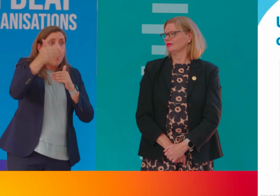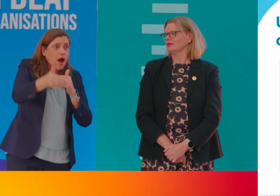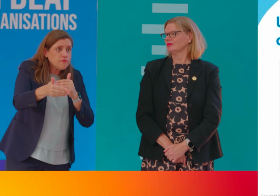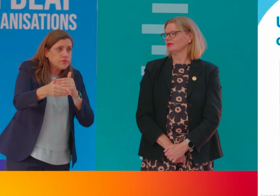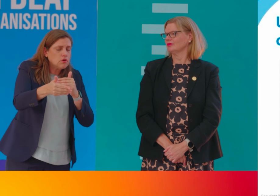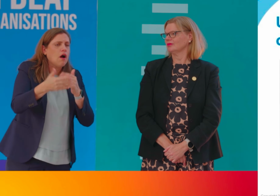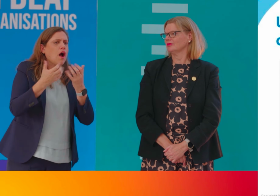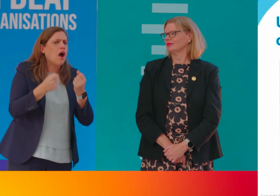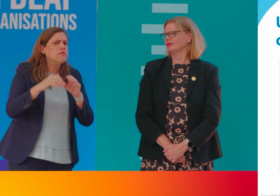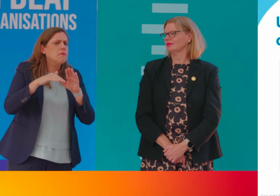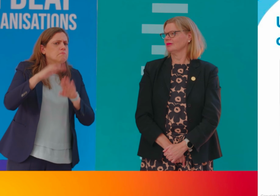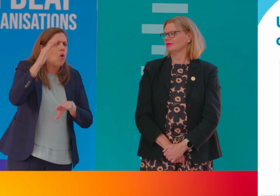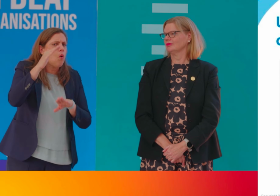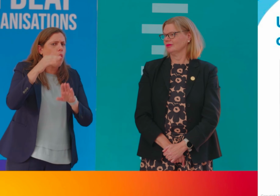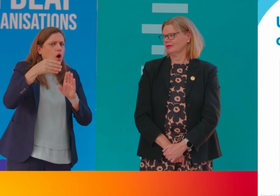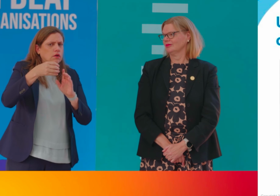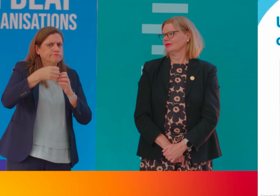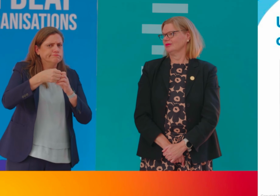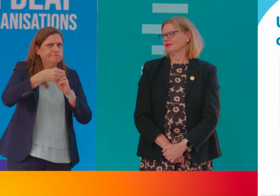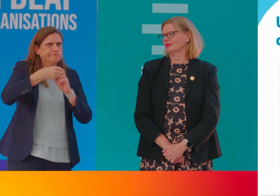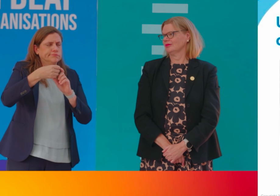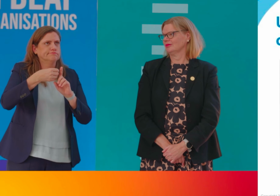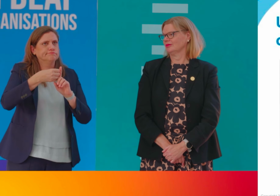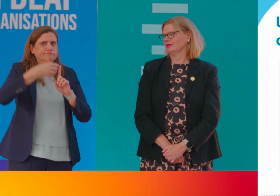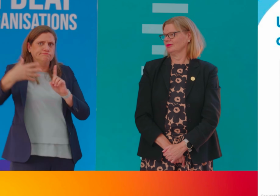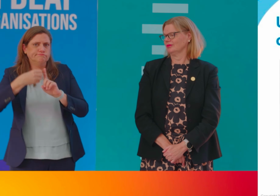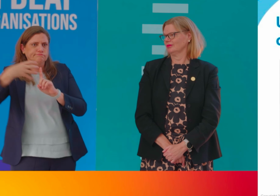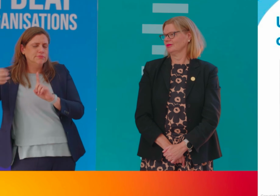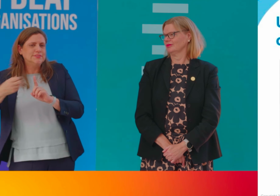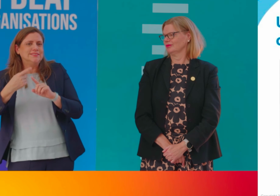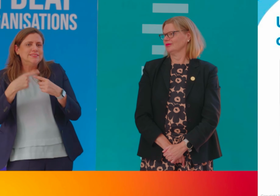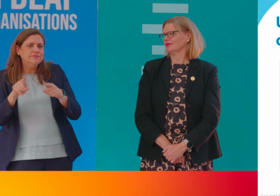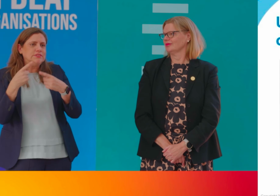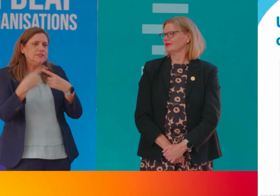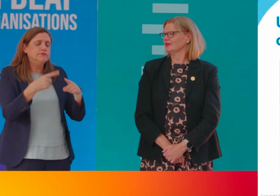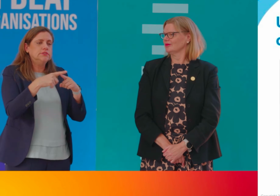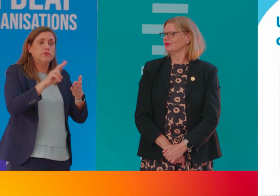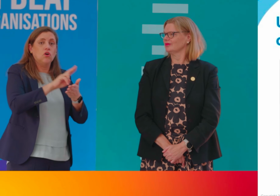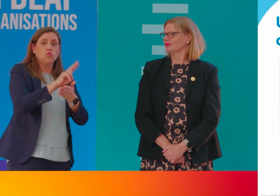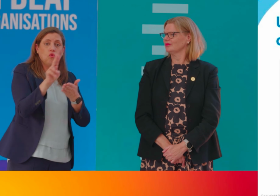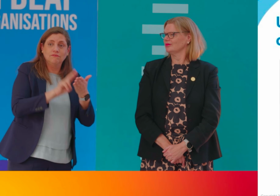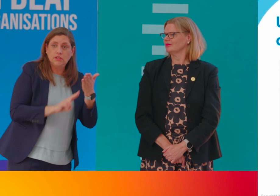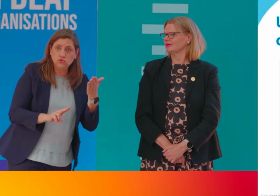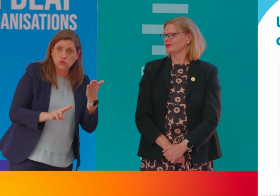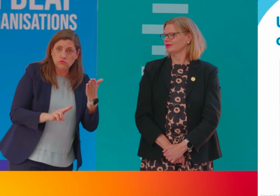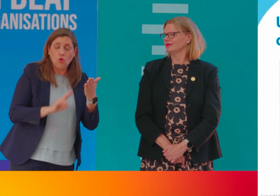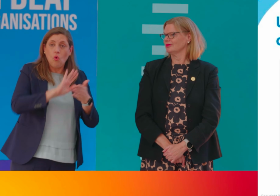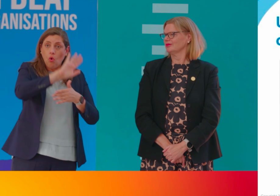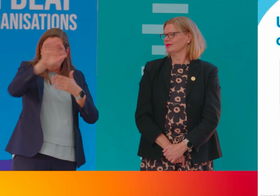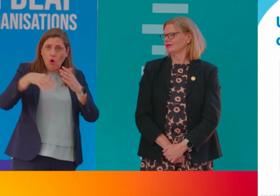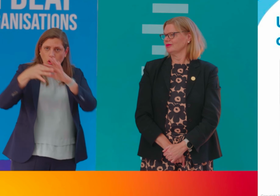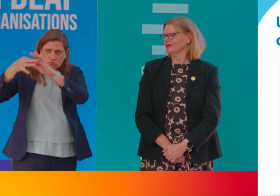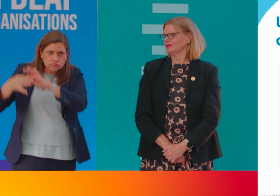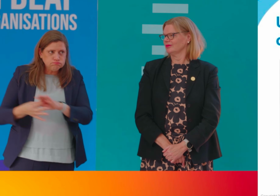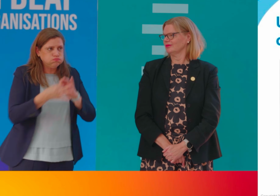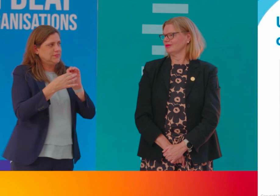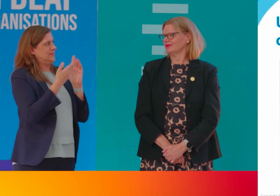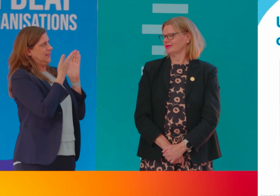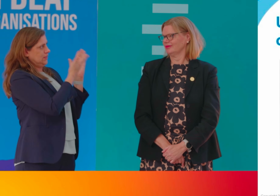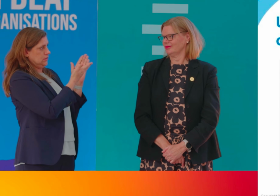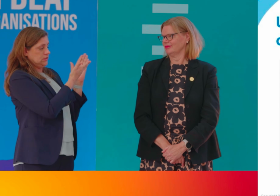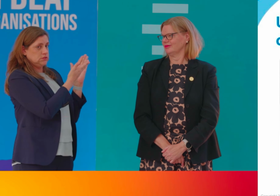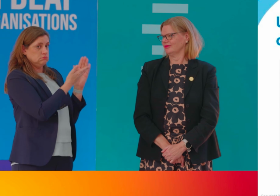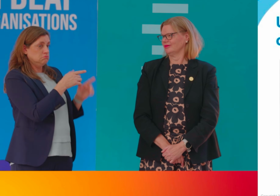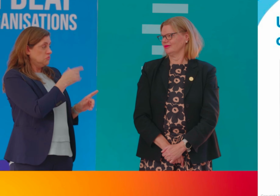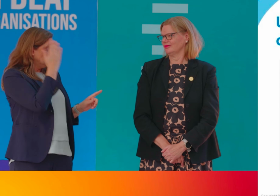to expand its principles. We are going to explain this universal convention